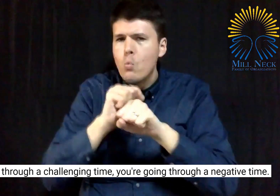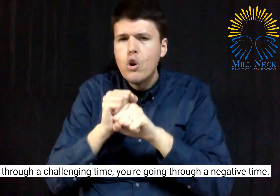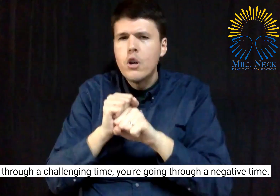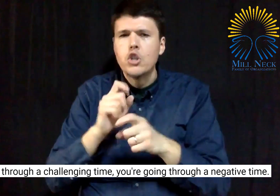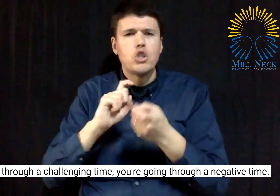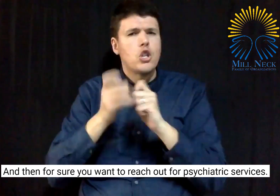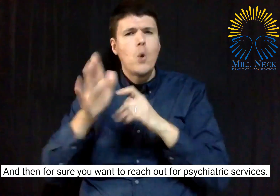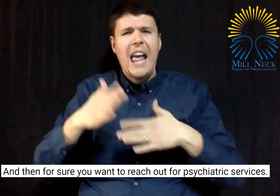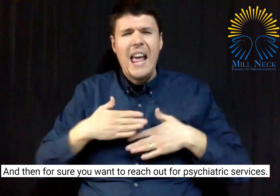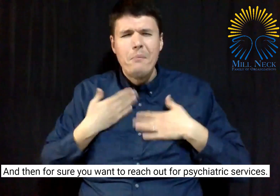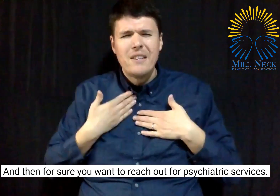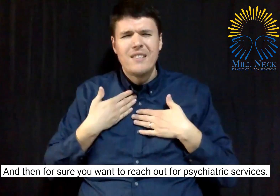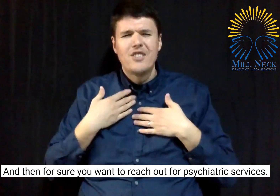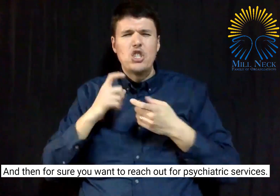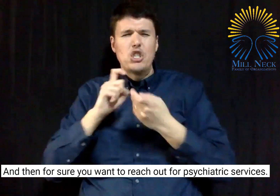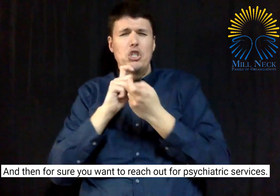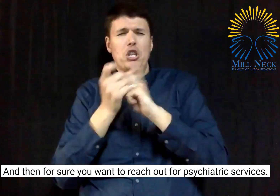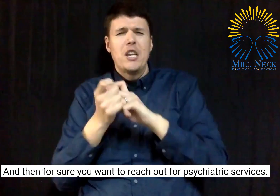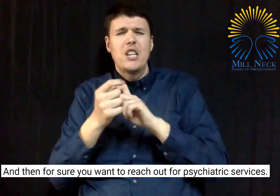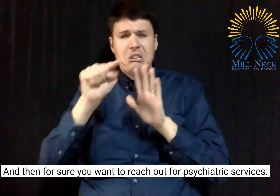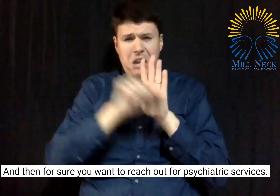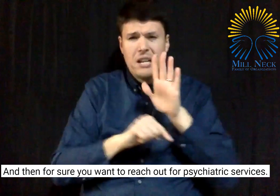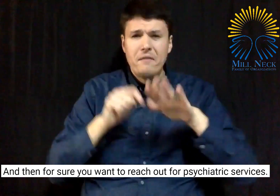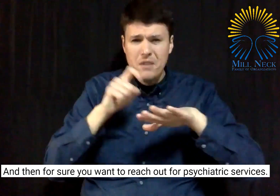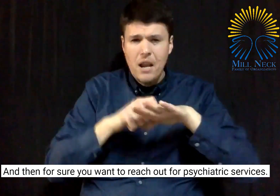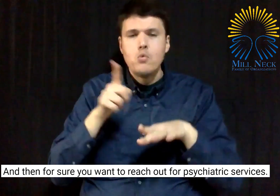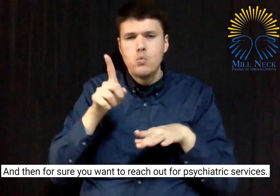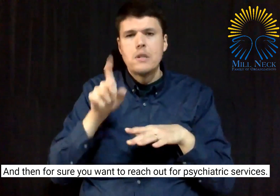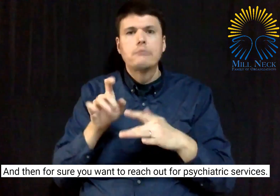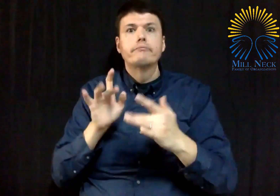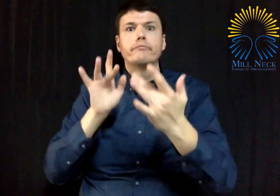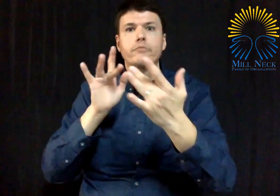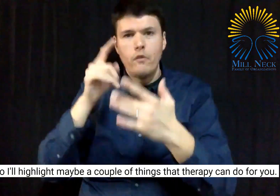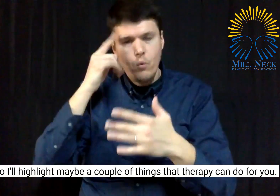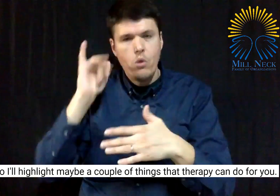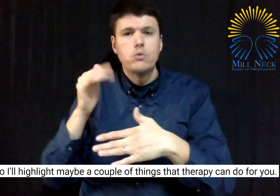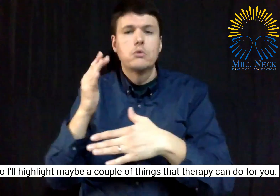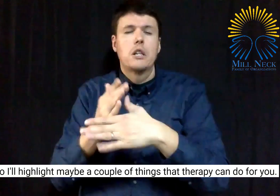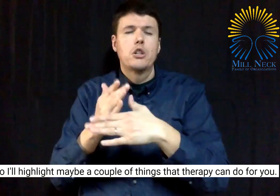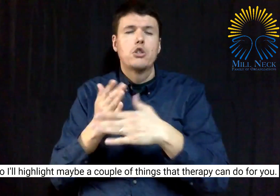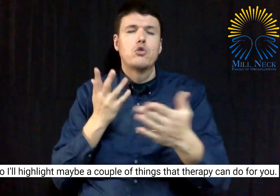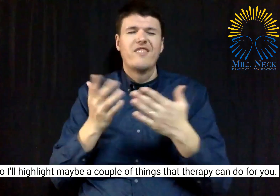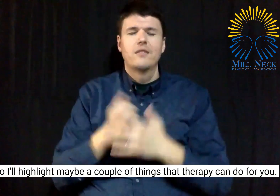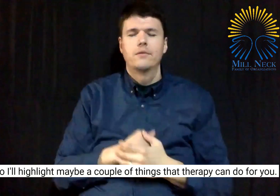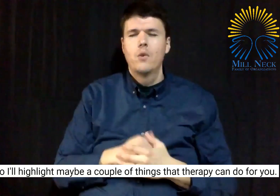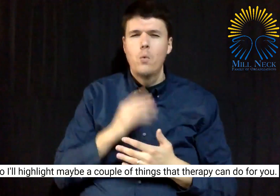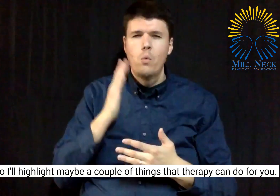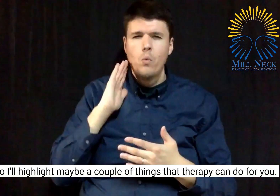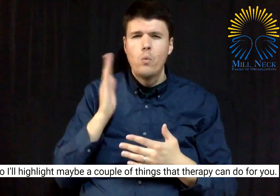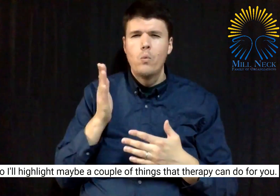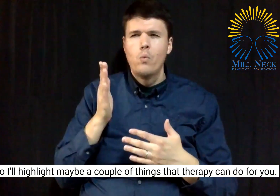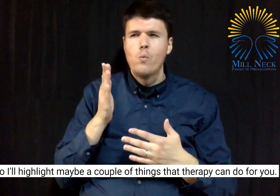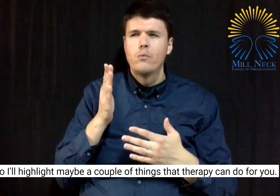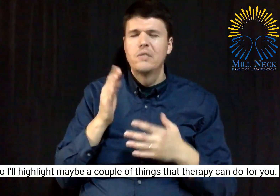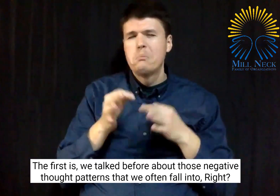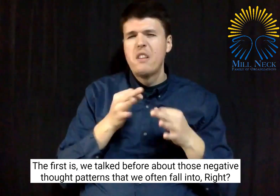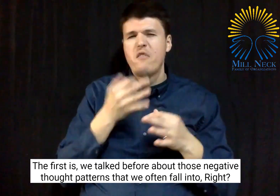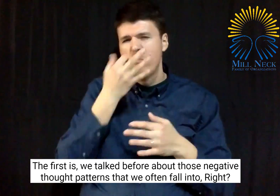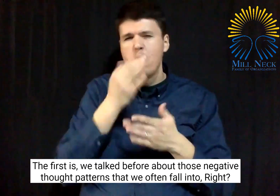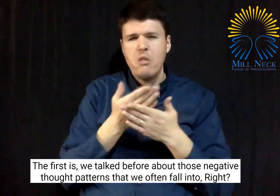negative time. And then for sure, you want to reach out for psychiatric services. So I'll highlight maybe a couple of things that therapy can do for you. The first is,